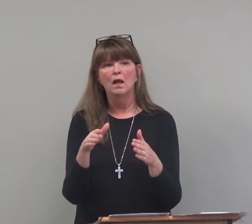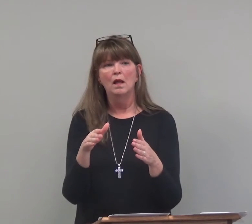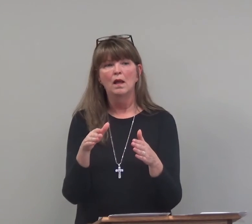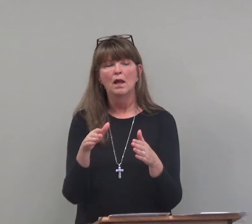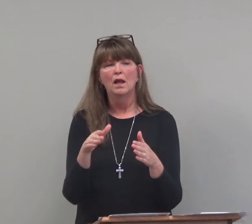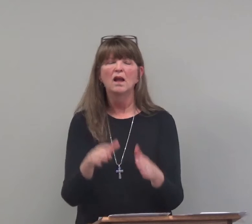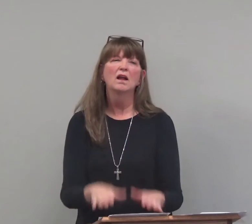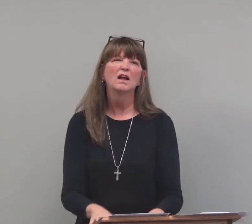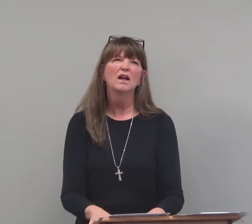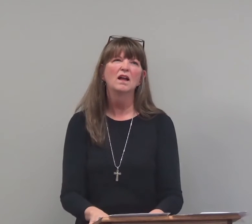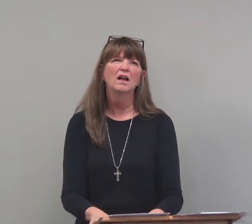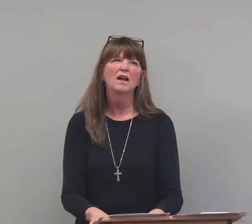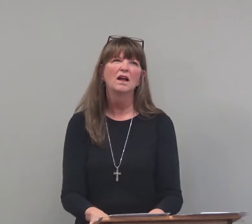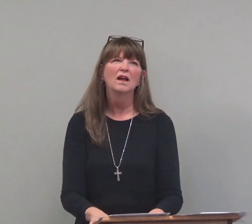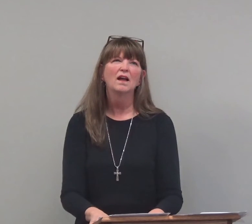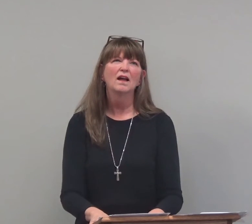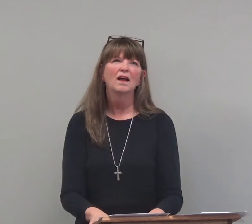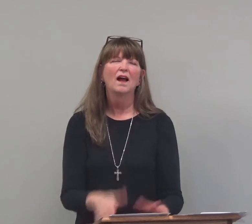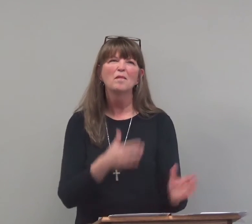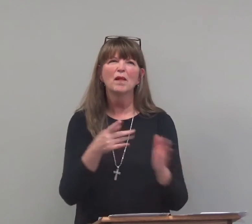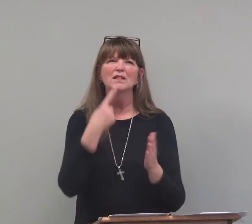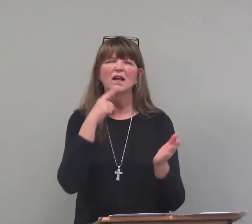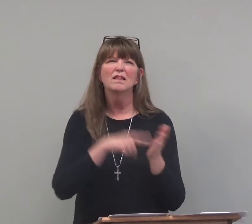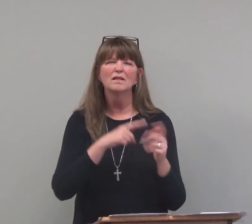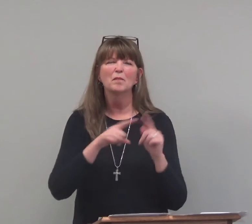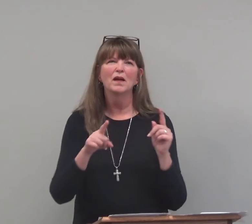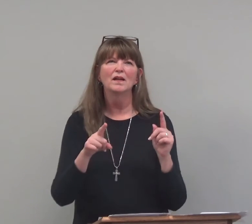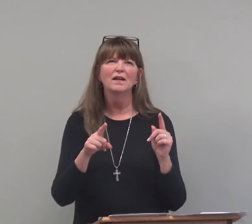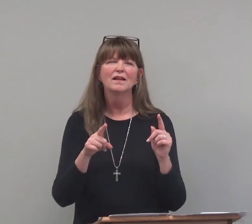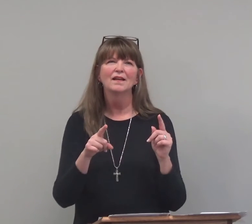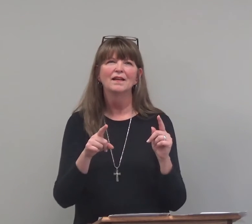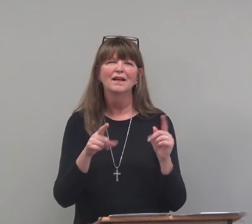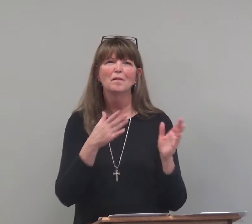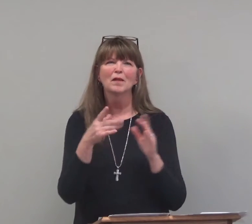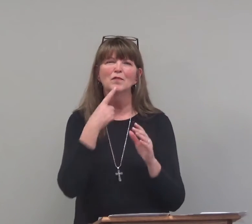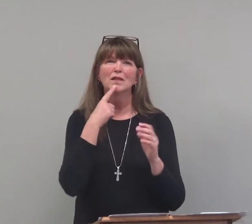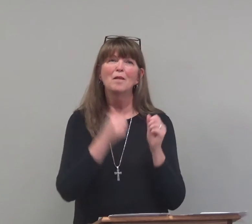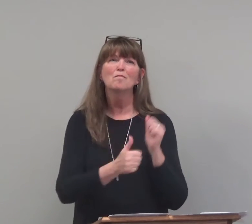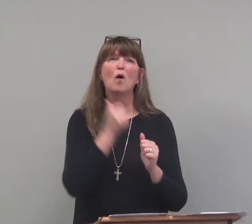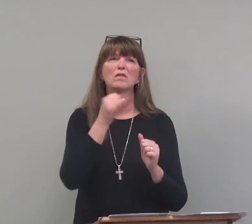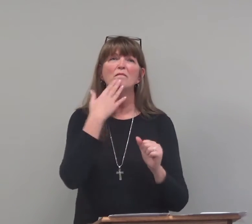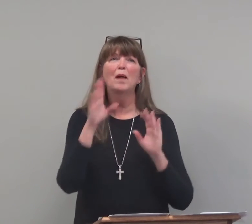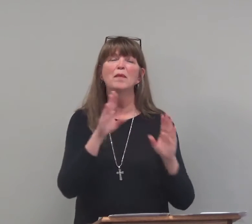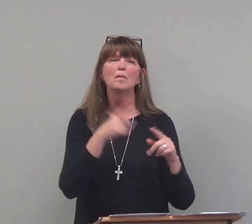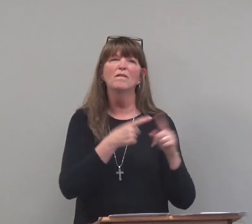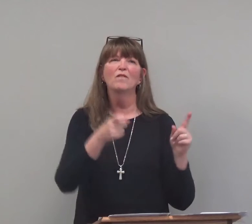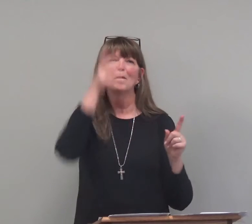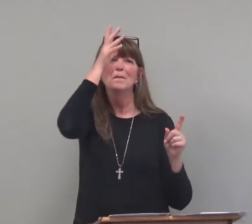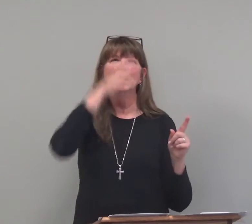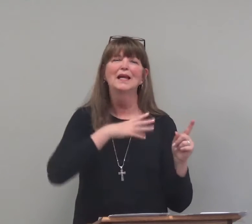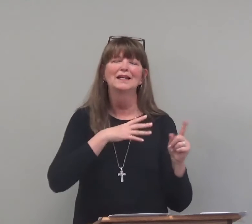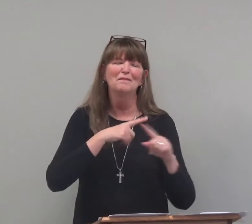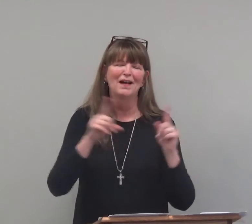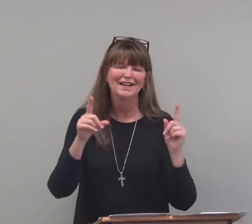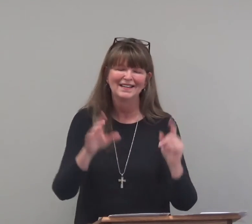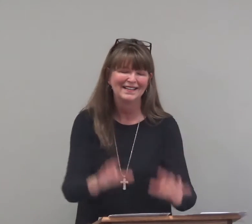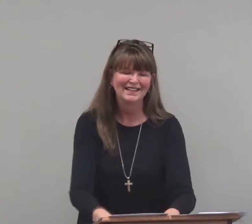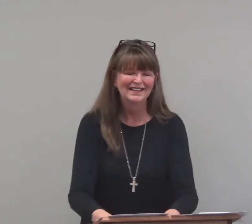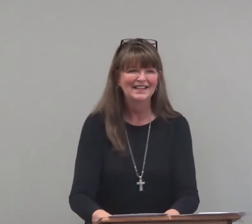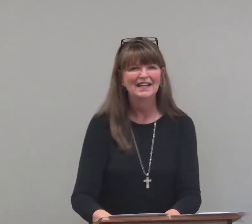Oh, by the way, well, I'm trying to say this, but maybe not. I was going to say most of the bad